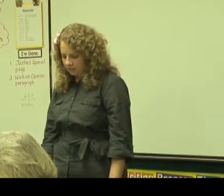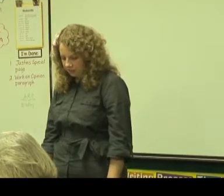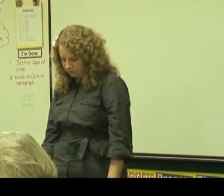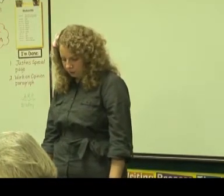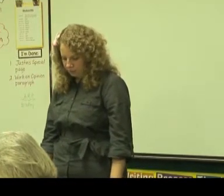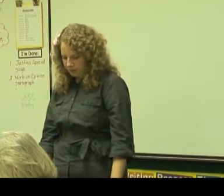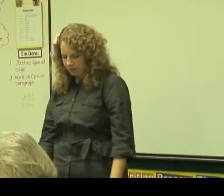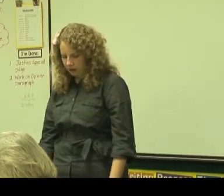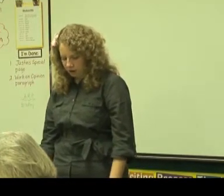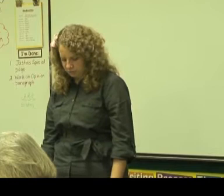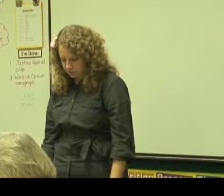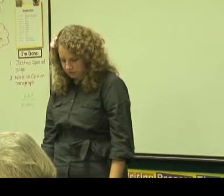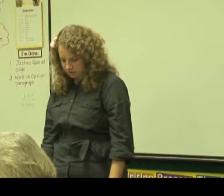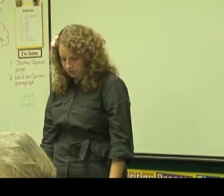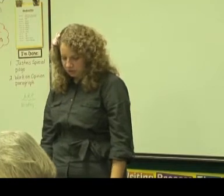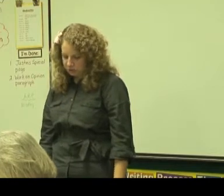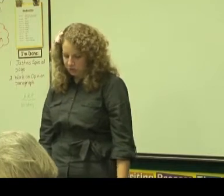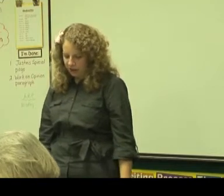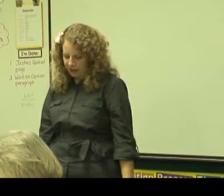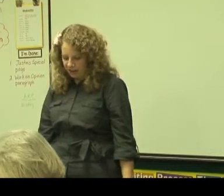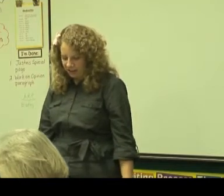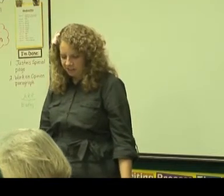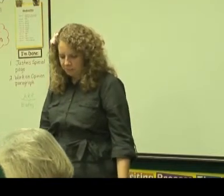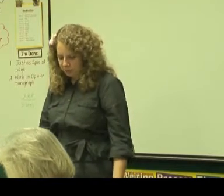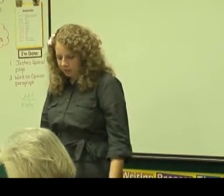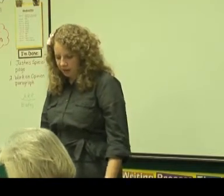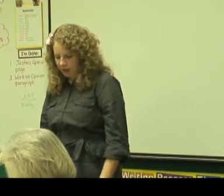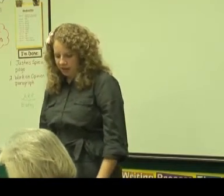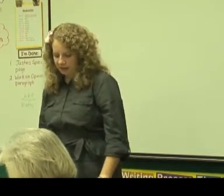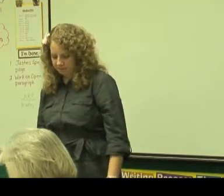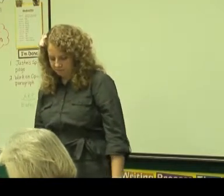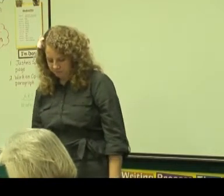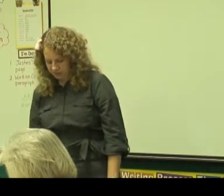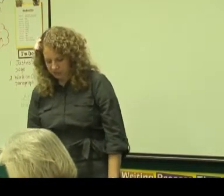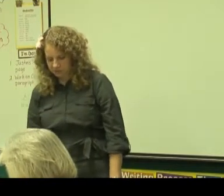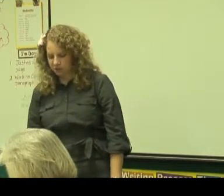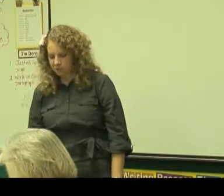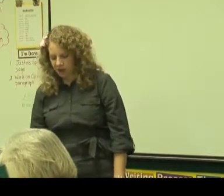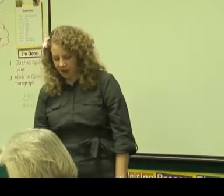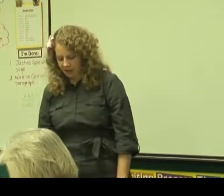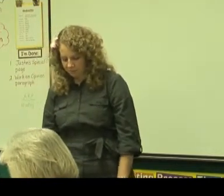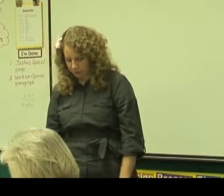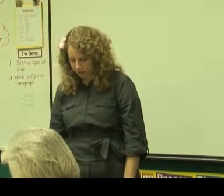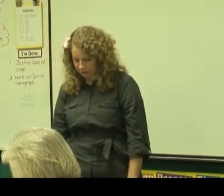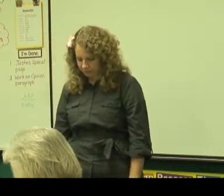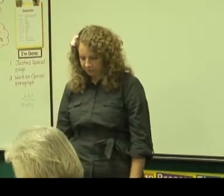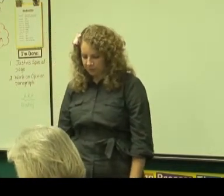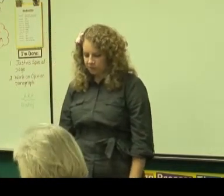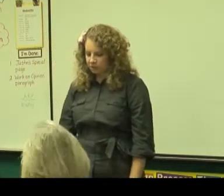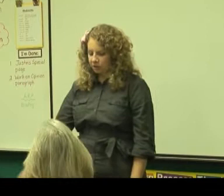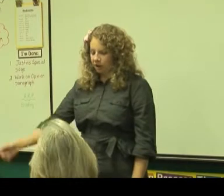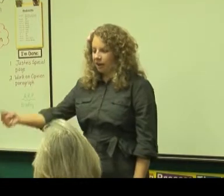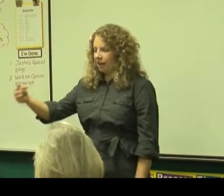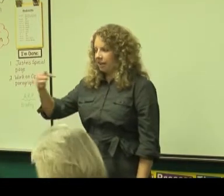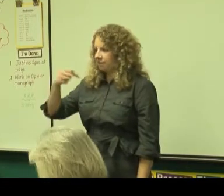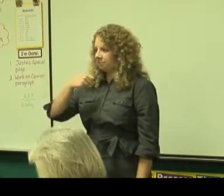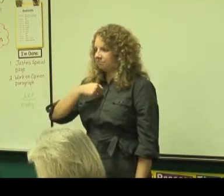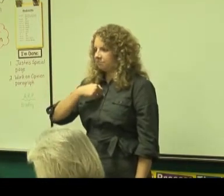then verb, and then object. So I have book, I. Okay, so that would be I have a book. So I,